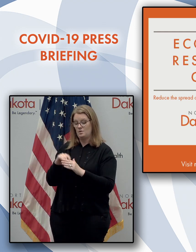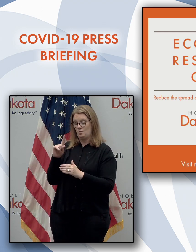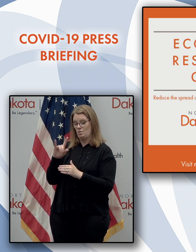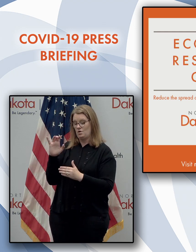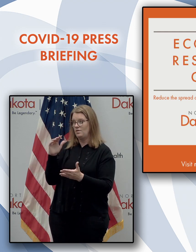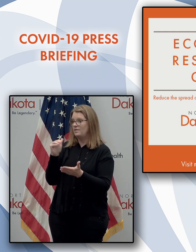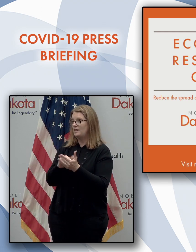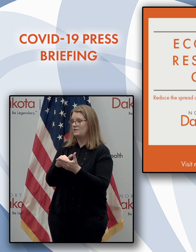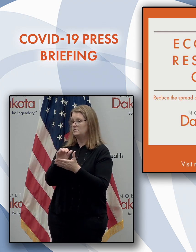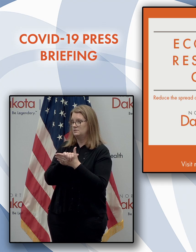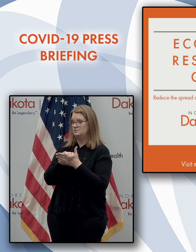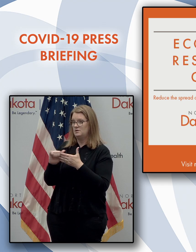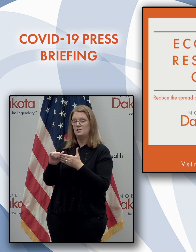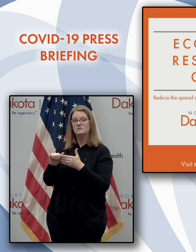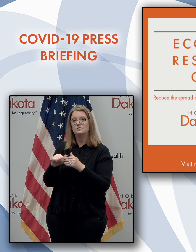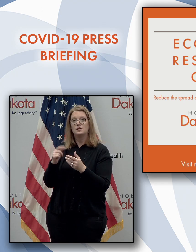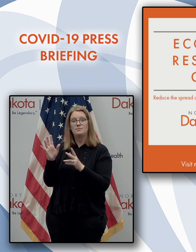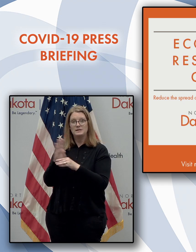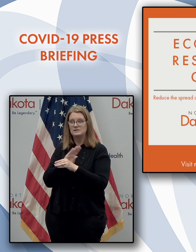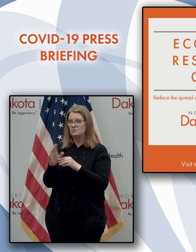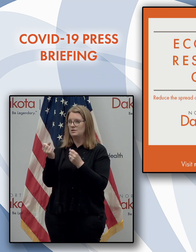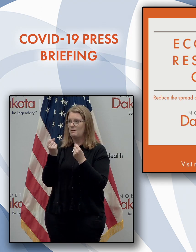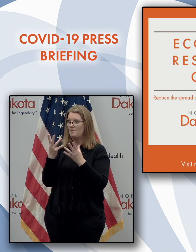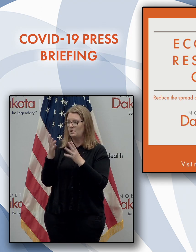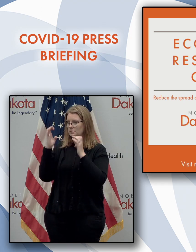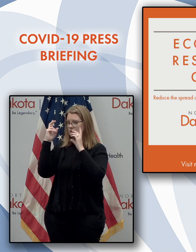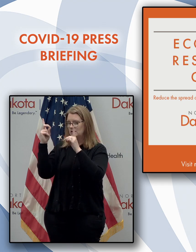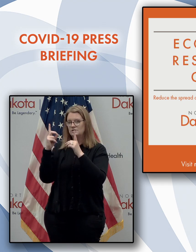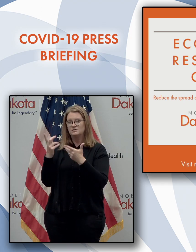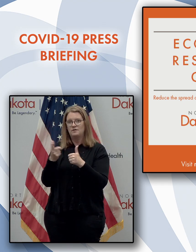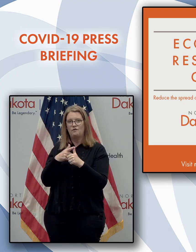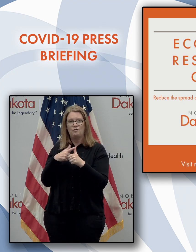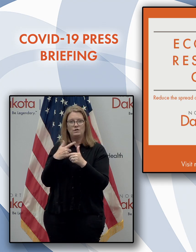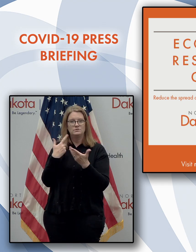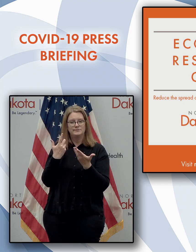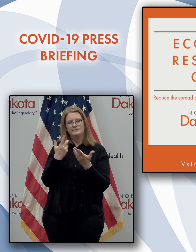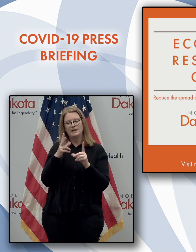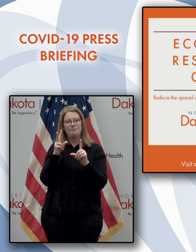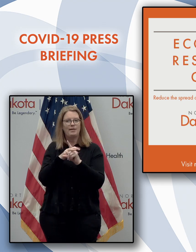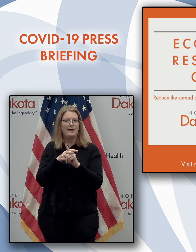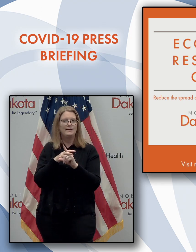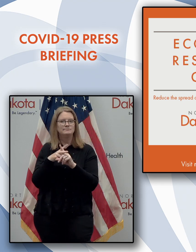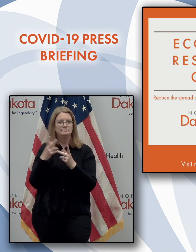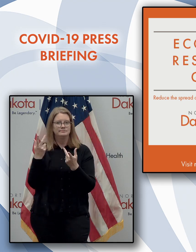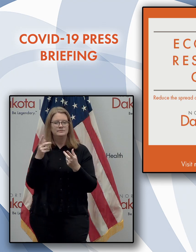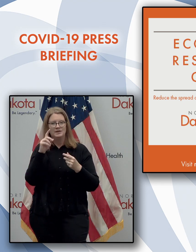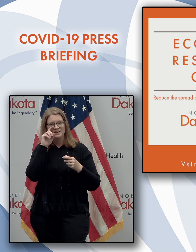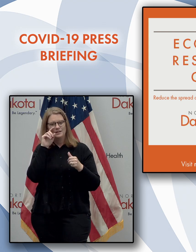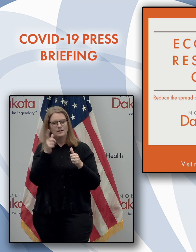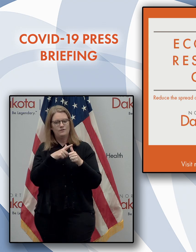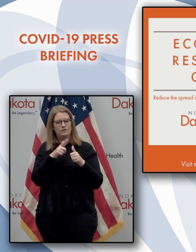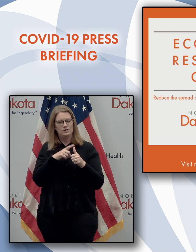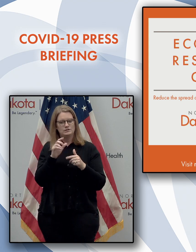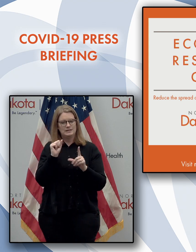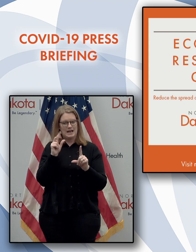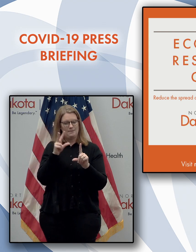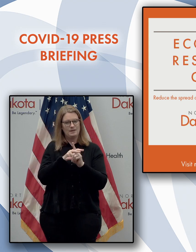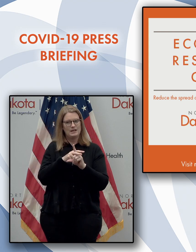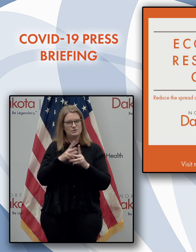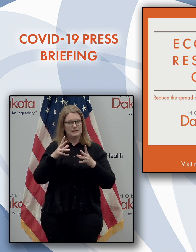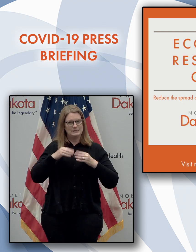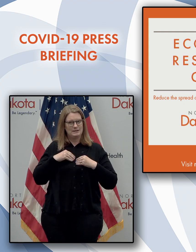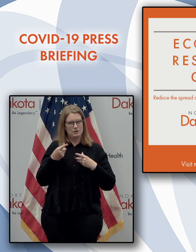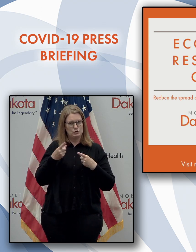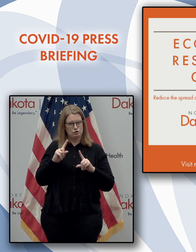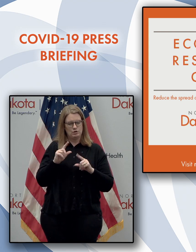per eligible business with multiple location. They're offered on a first-come, first-served basis. And the first round of applications will be accepted